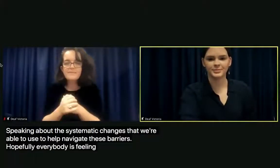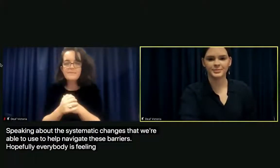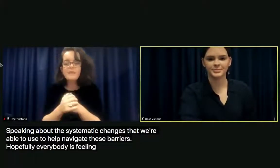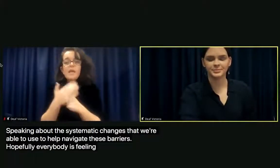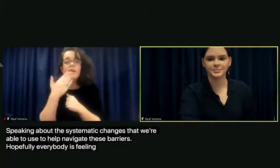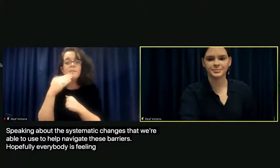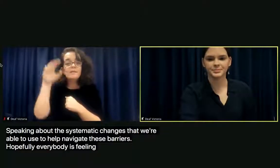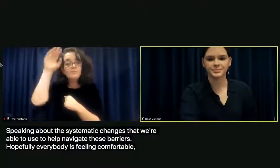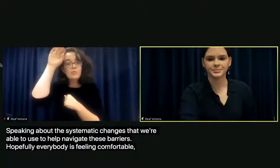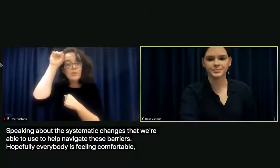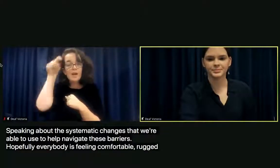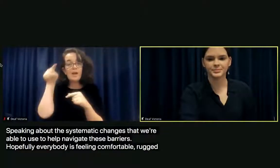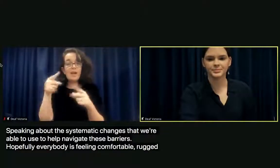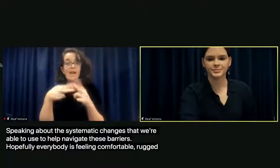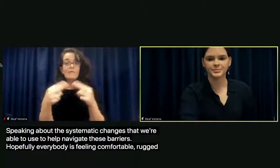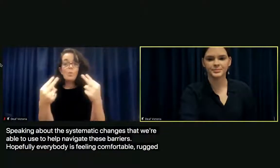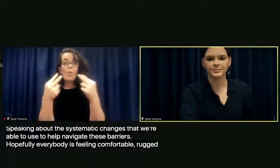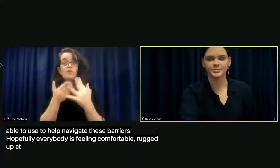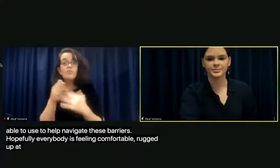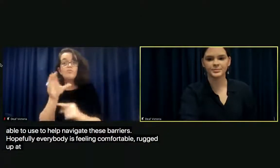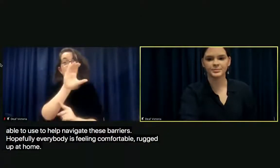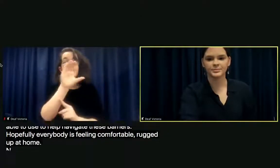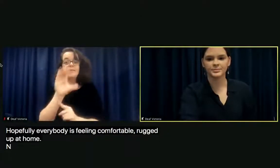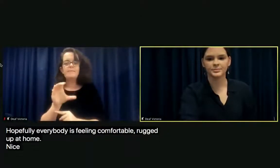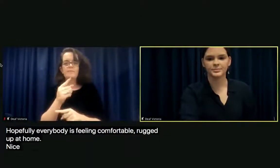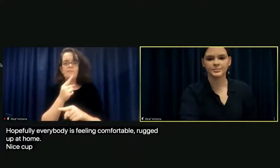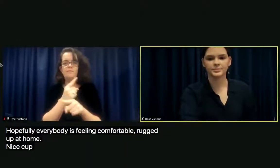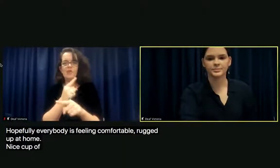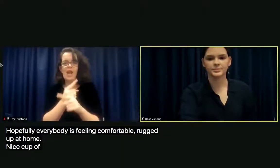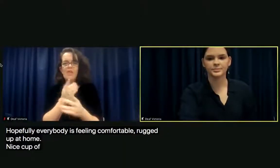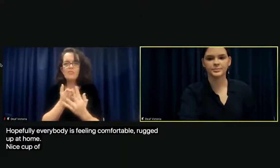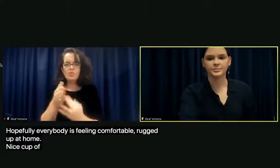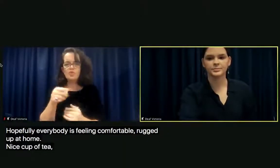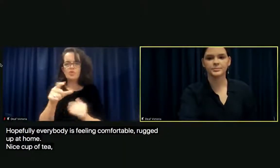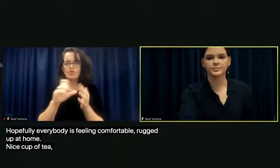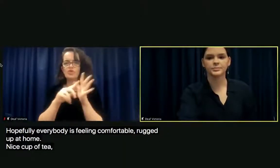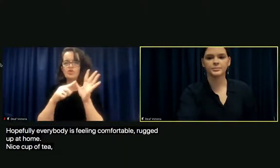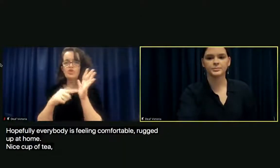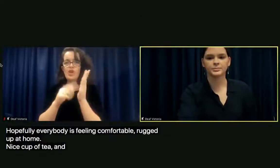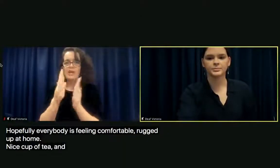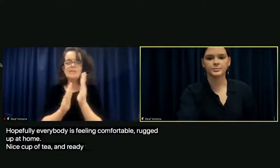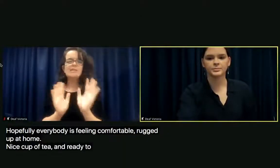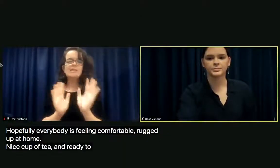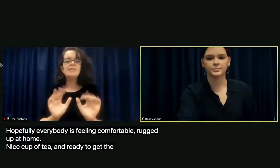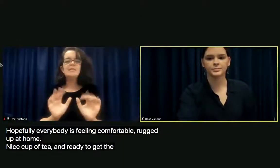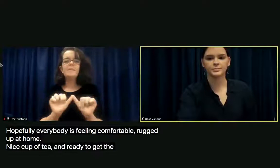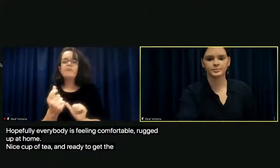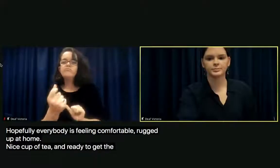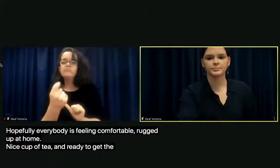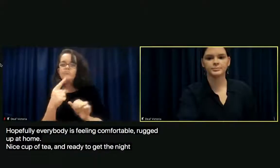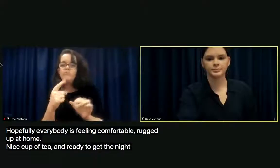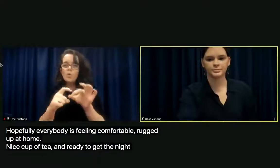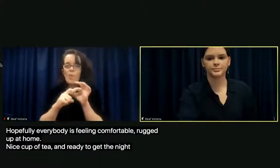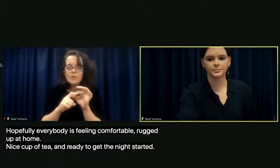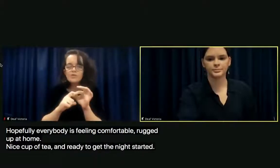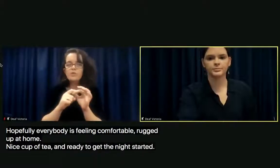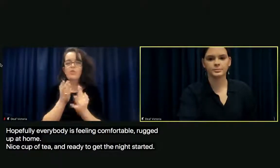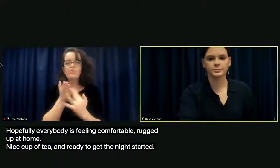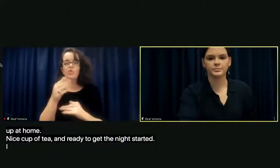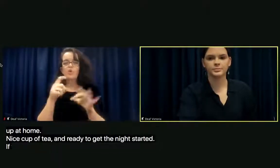tea, and ready to get the night started. So if you are watching through Zoom, there is a chat function. However, it's